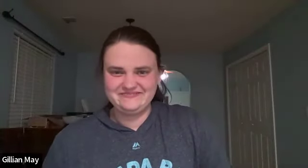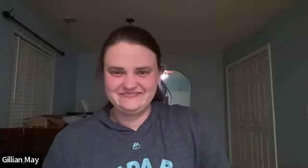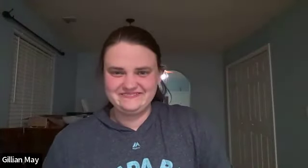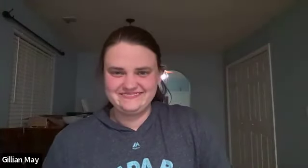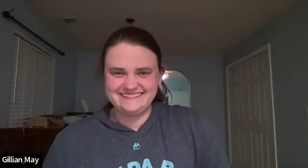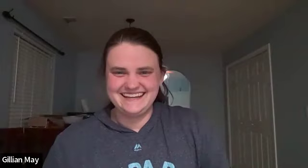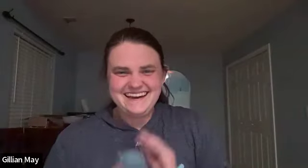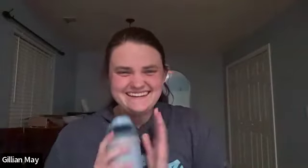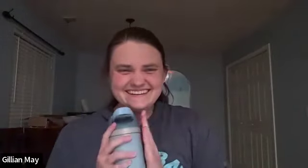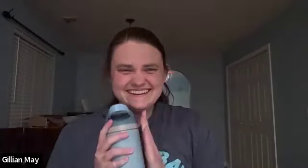Ah,